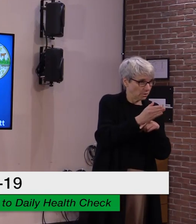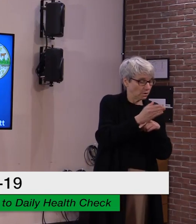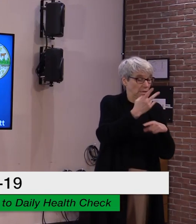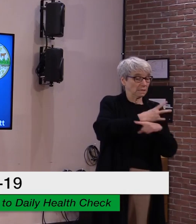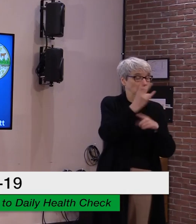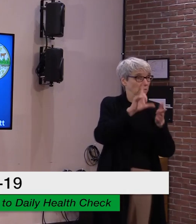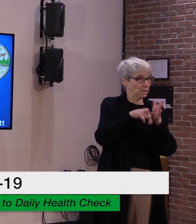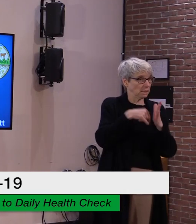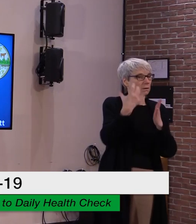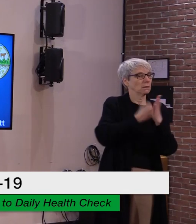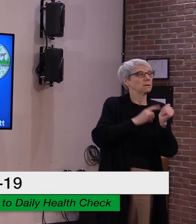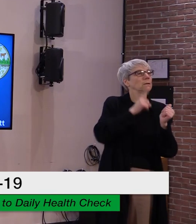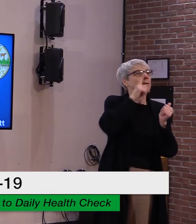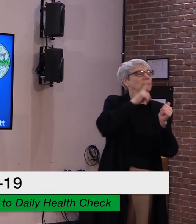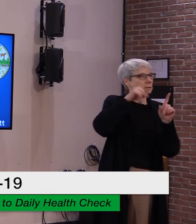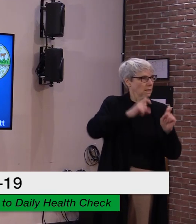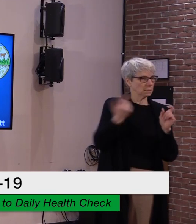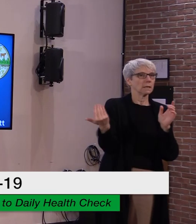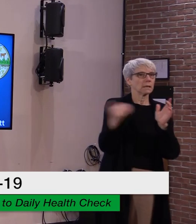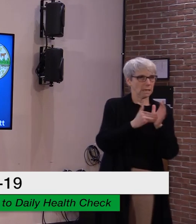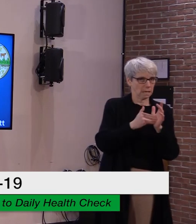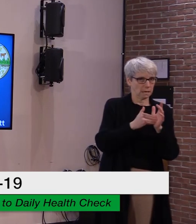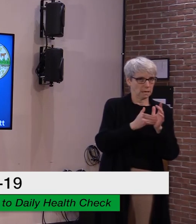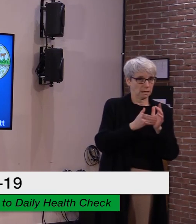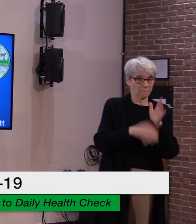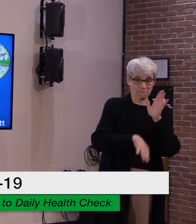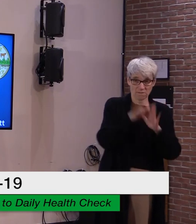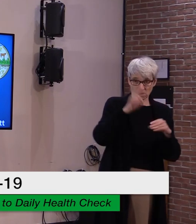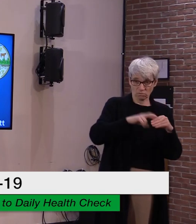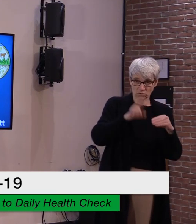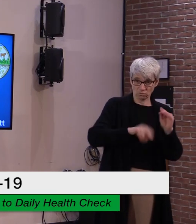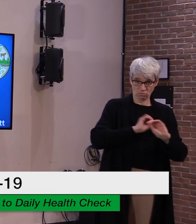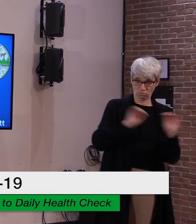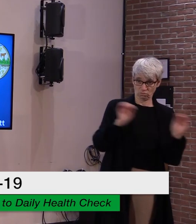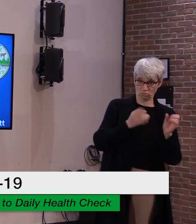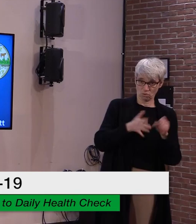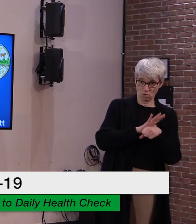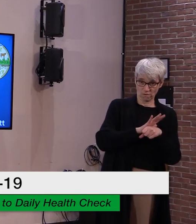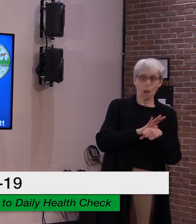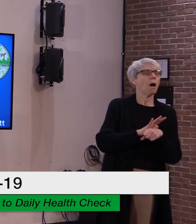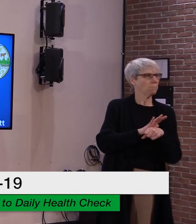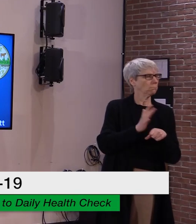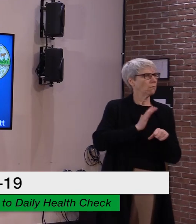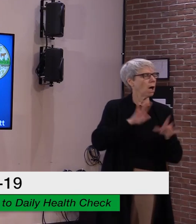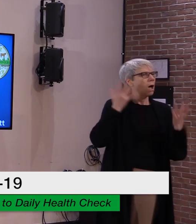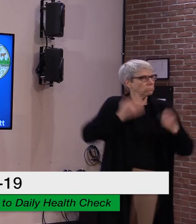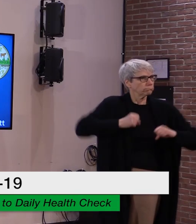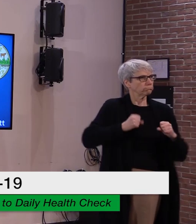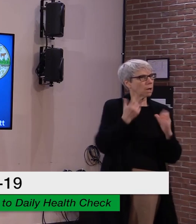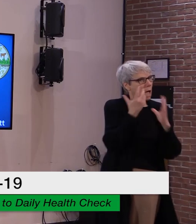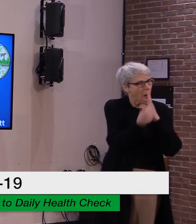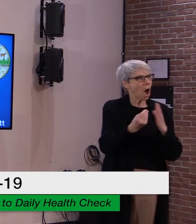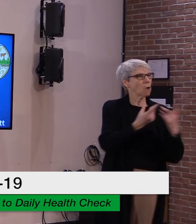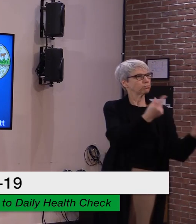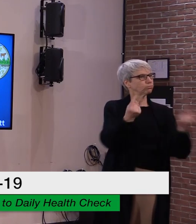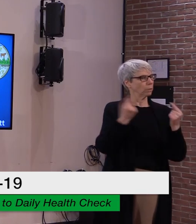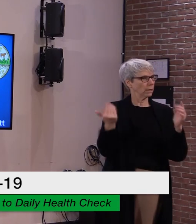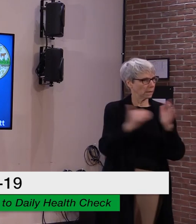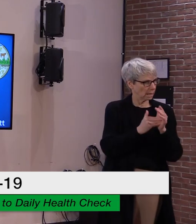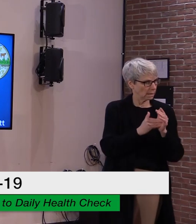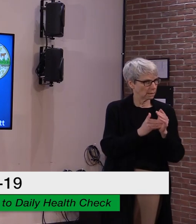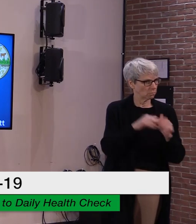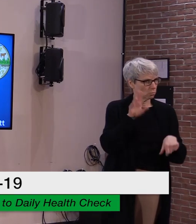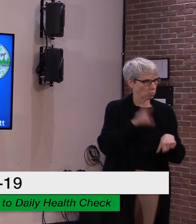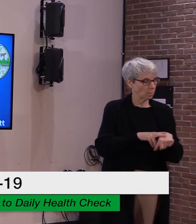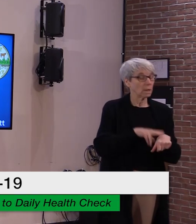quarantine early with a negative test result this will help give vermonters greater confidence that they can go to